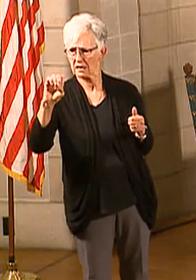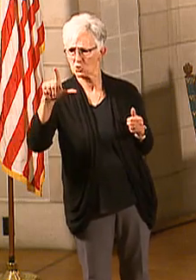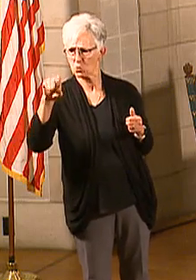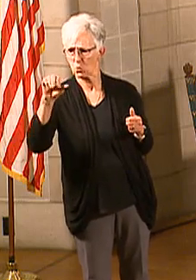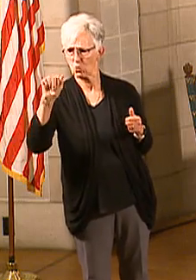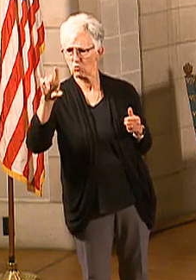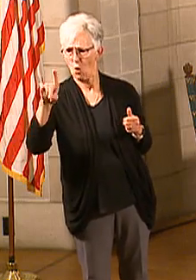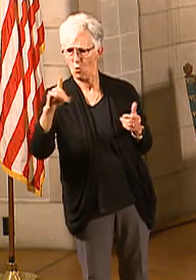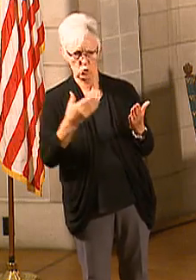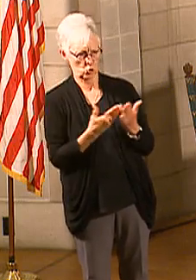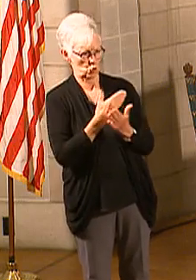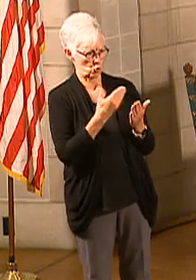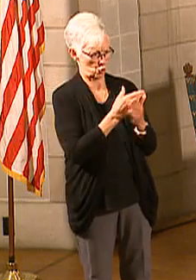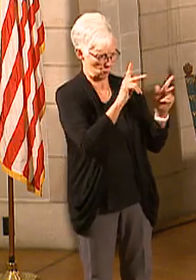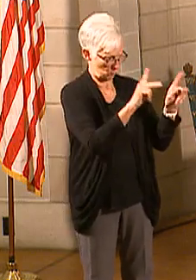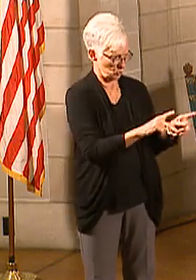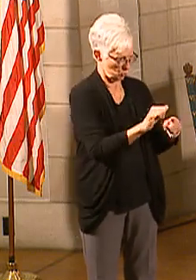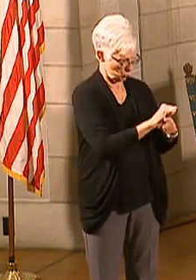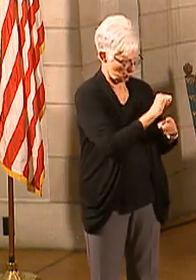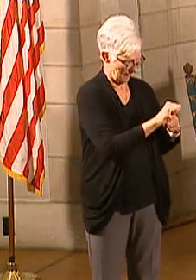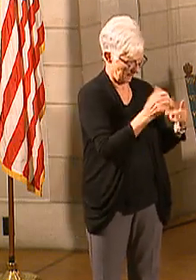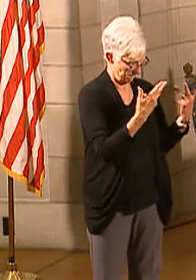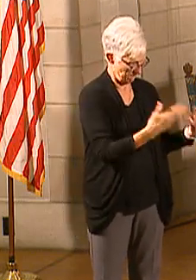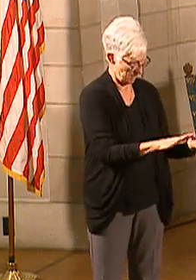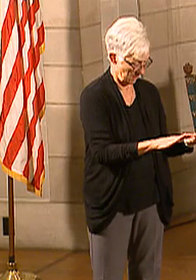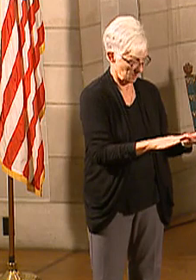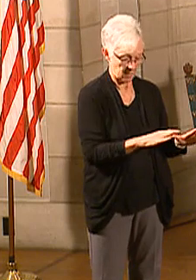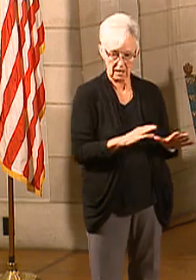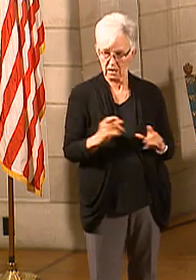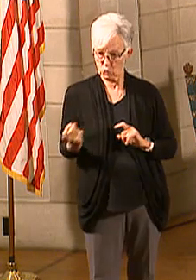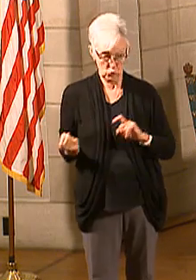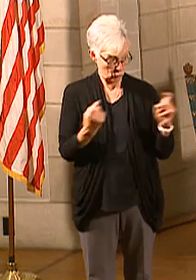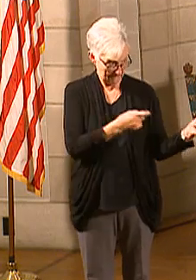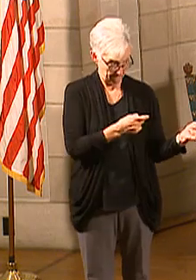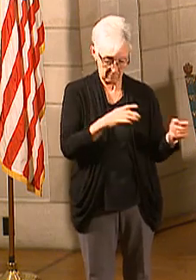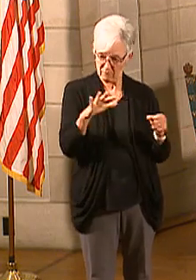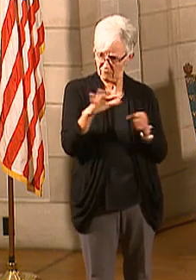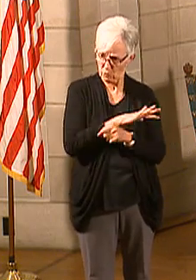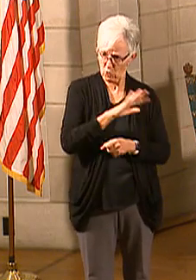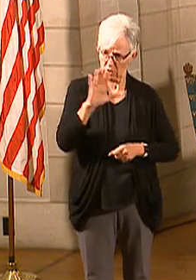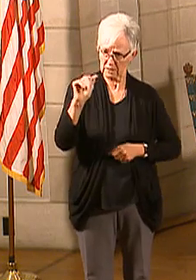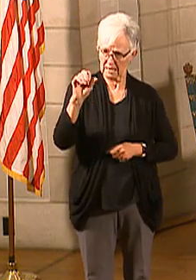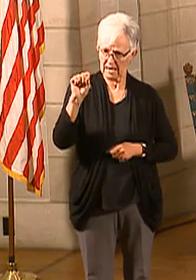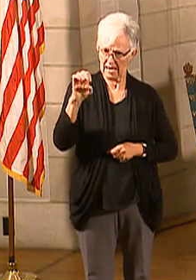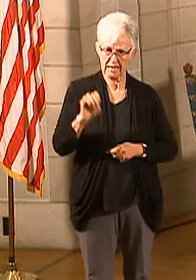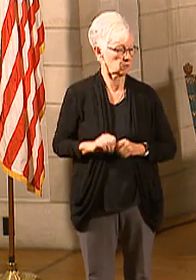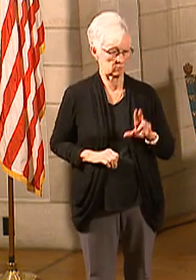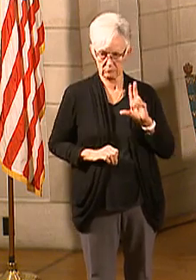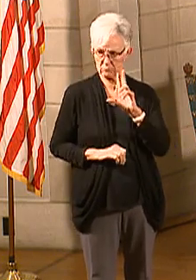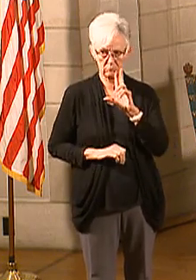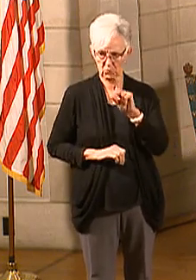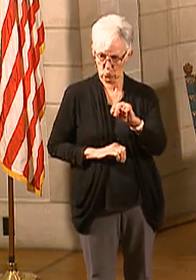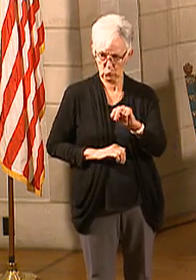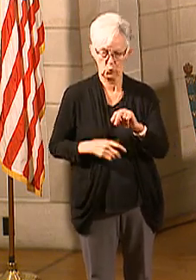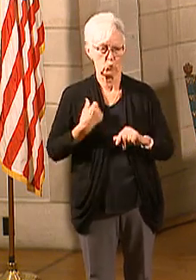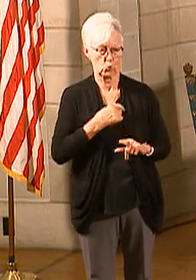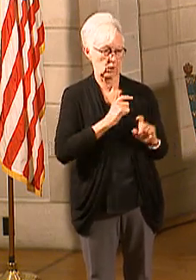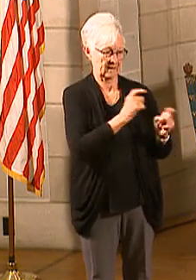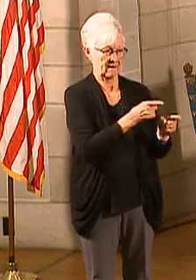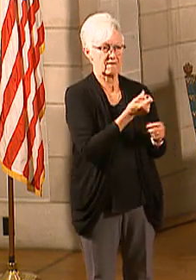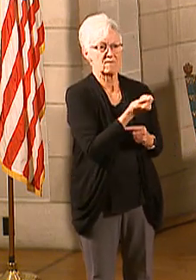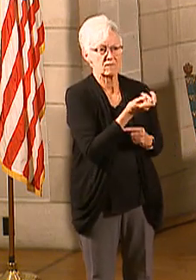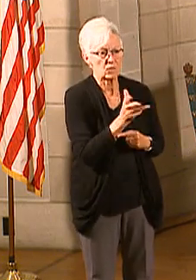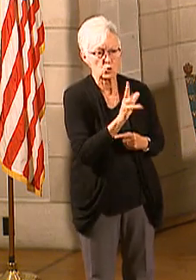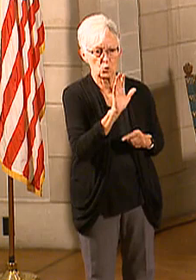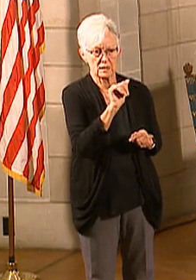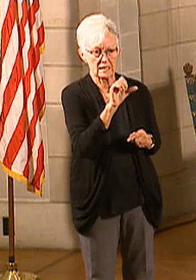up? So at 14 weeks, they do not get a full caseload. They are given a few cases, and then we will steadily increase as we